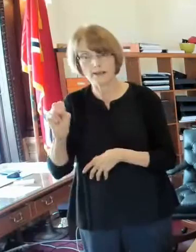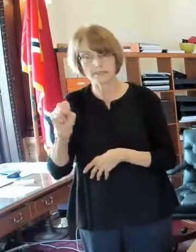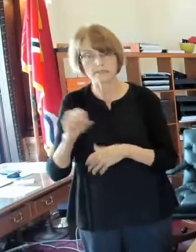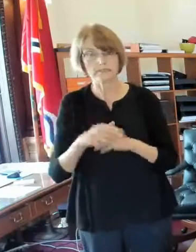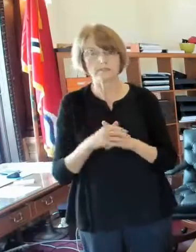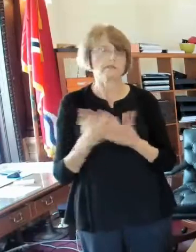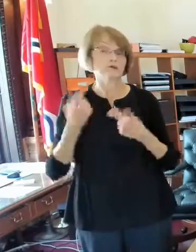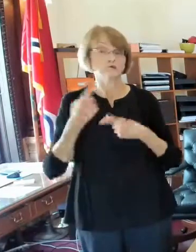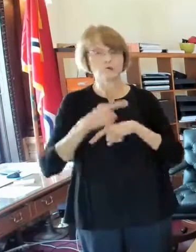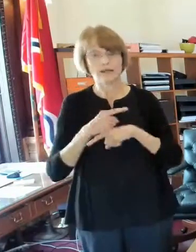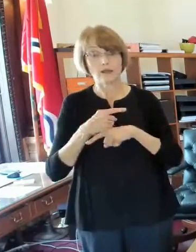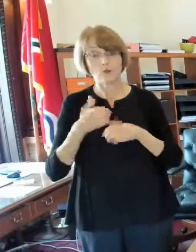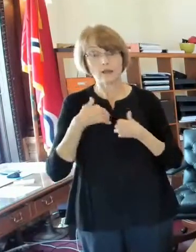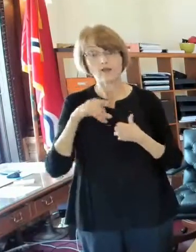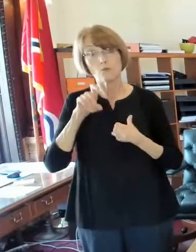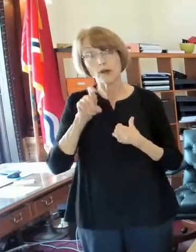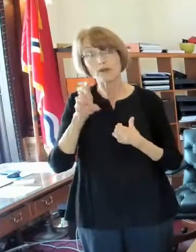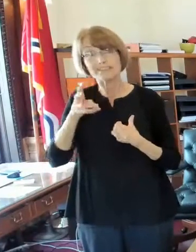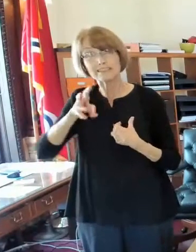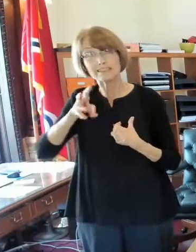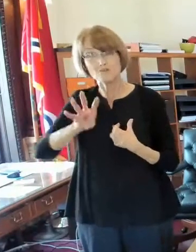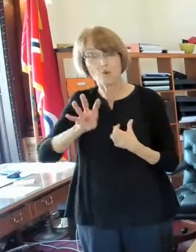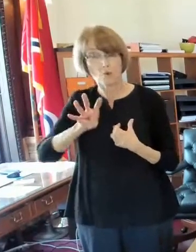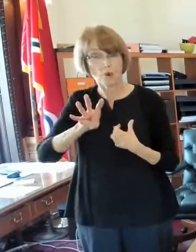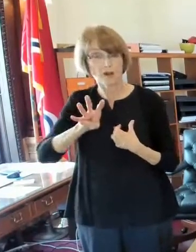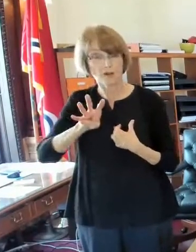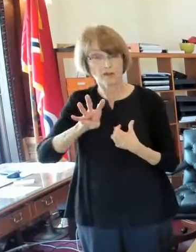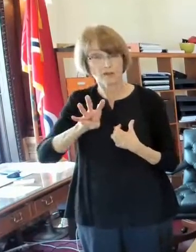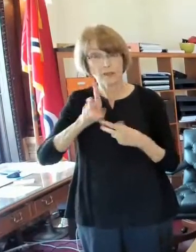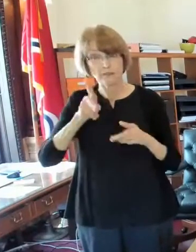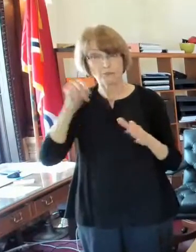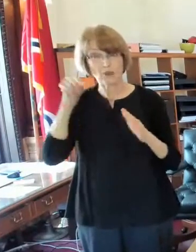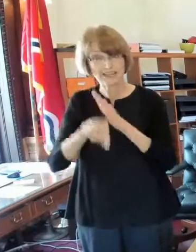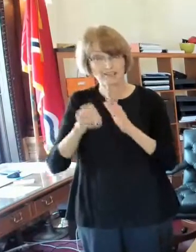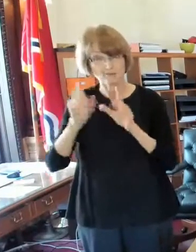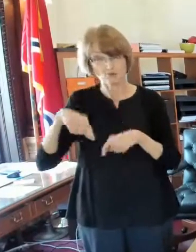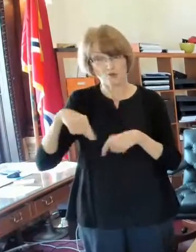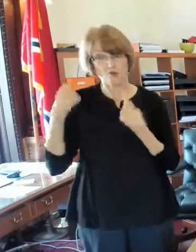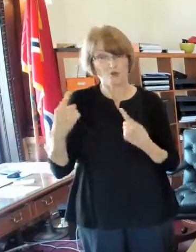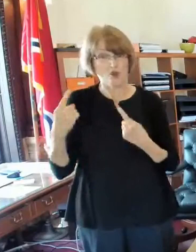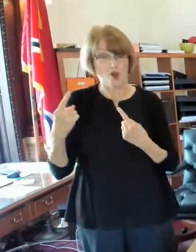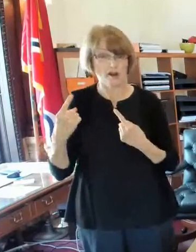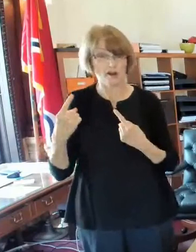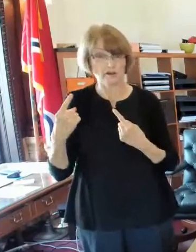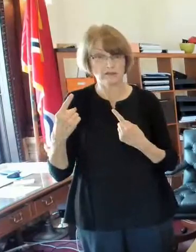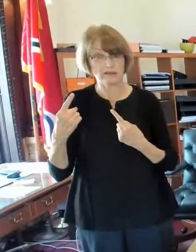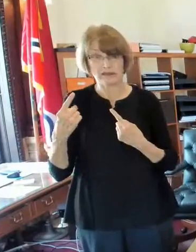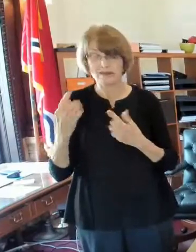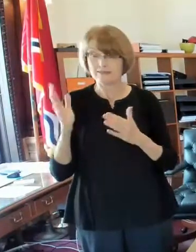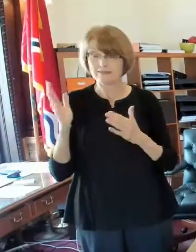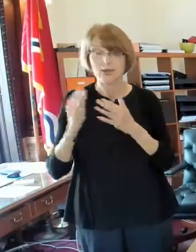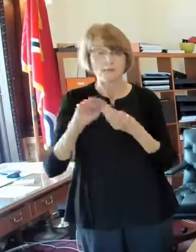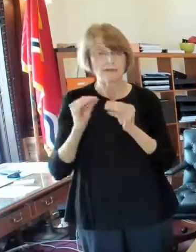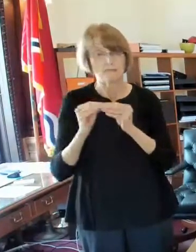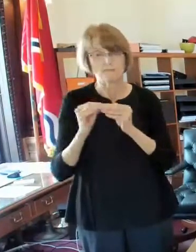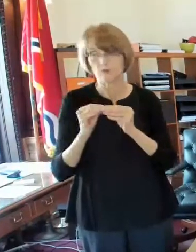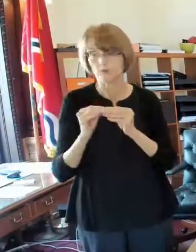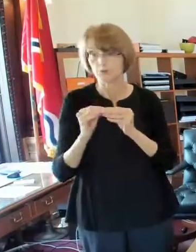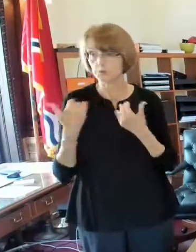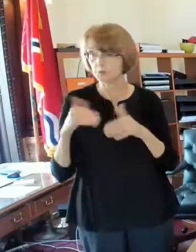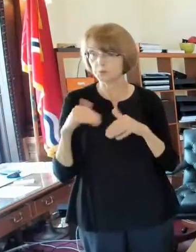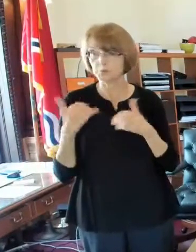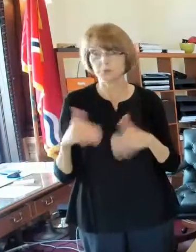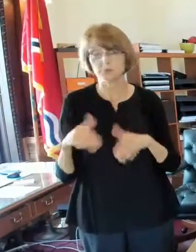have 164, I believe is the number, homicides in the city of St. Louis. That is the highest it has been